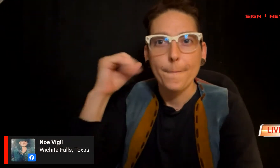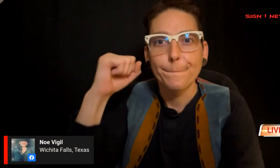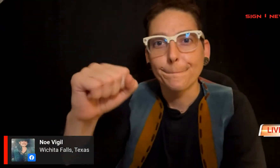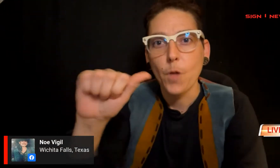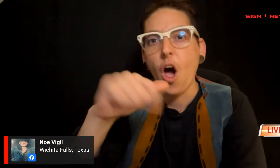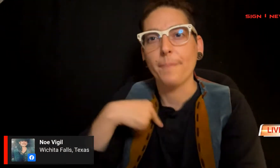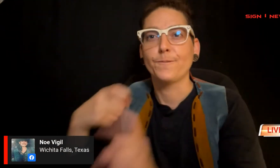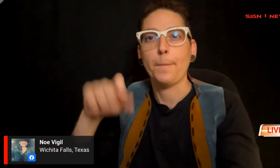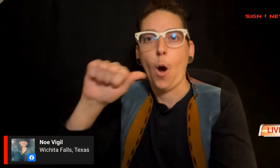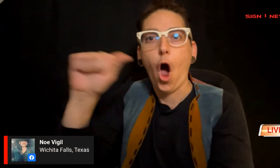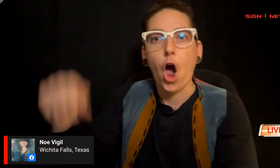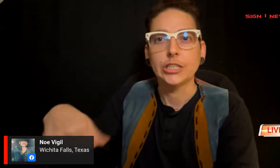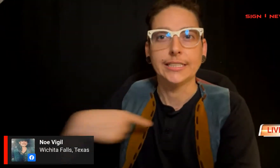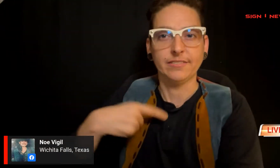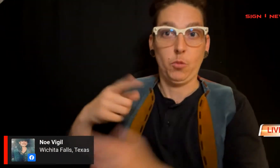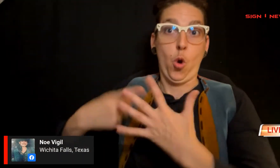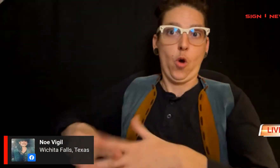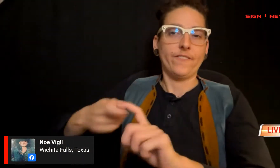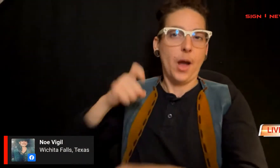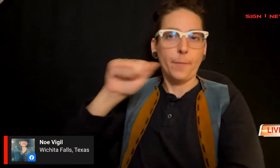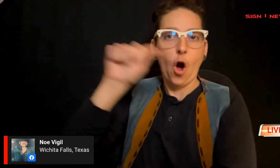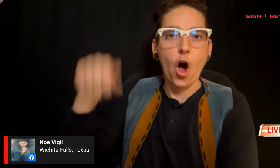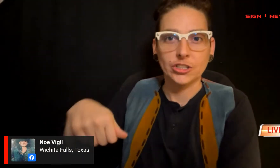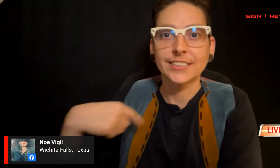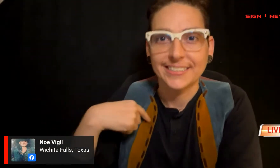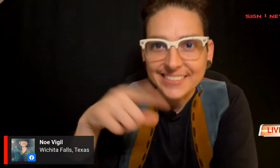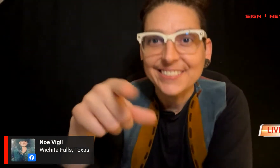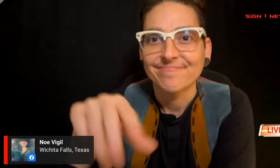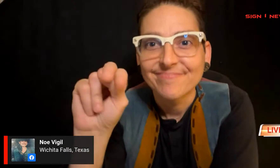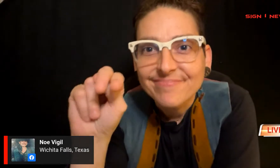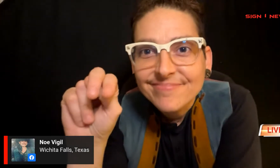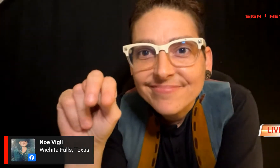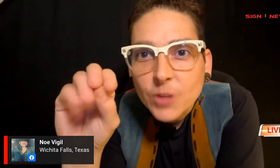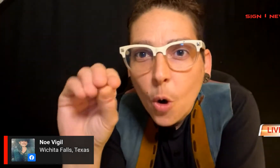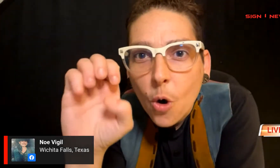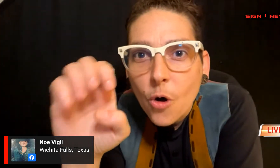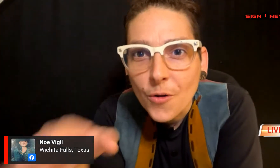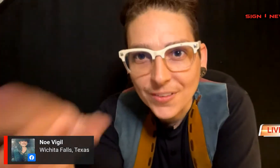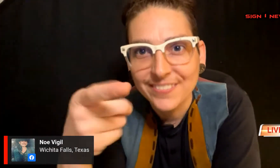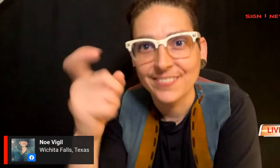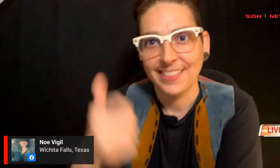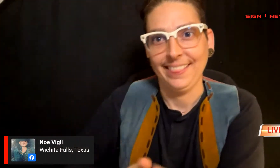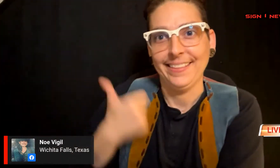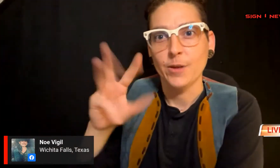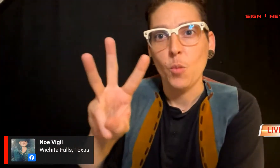Oh, Texas. That's my hometown. I'm from Austin. Originally from Austin. No way.